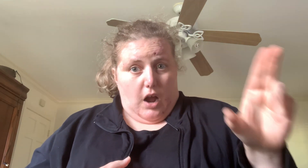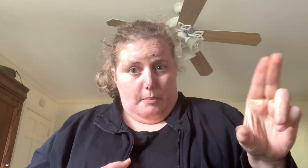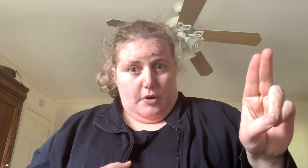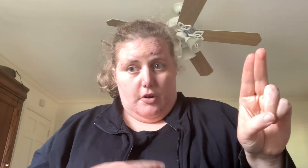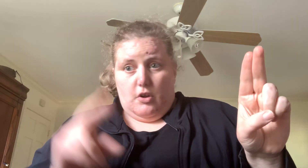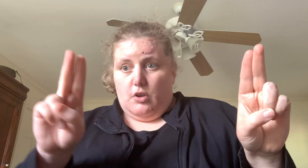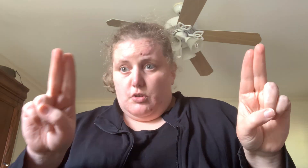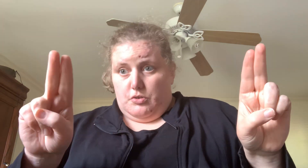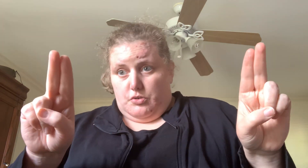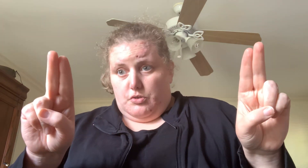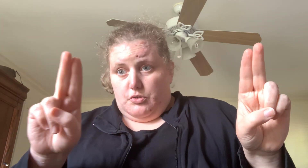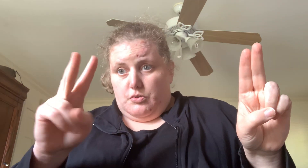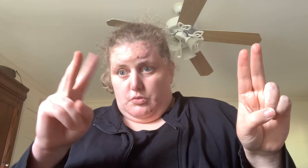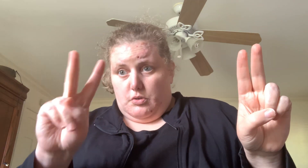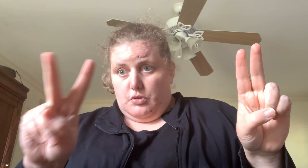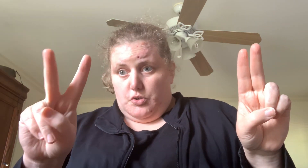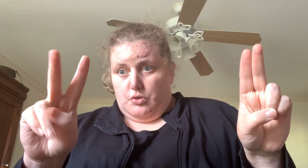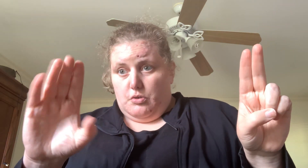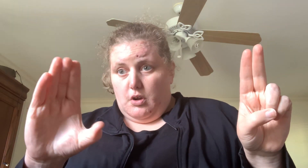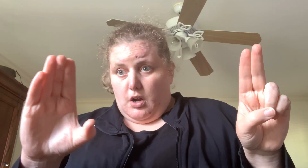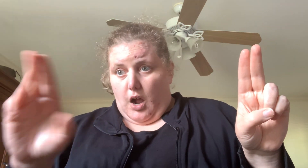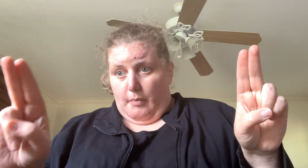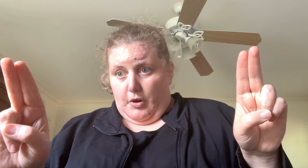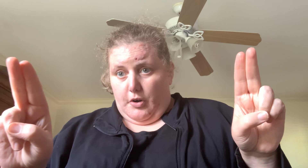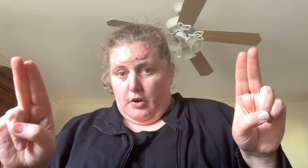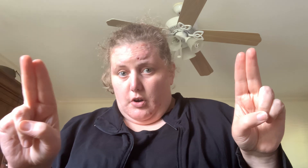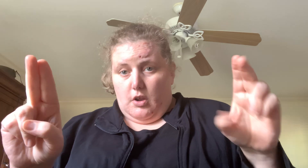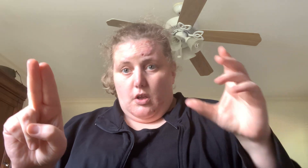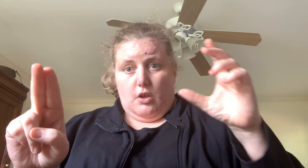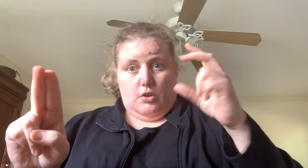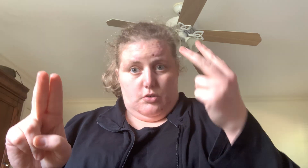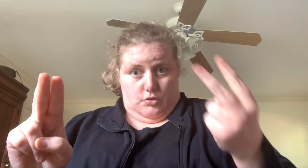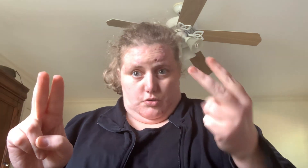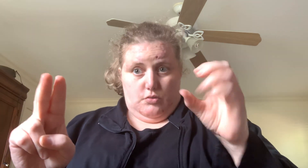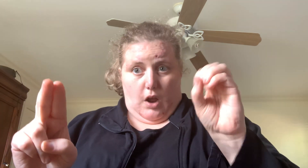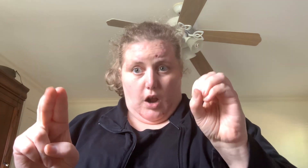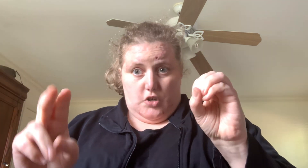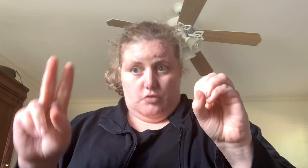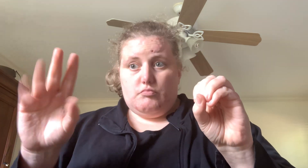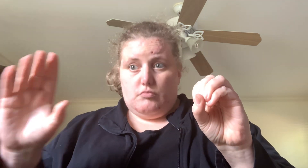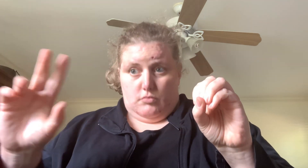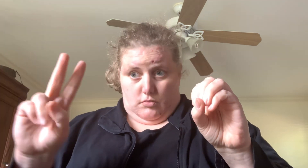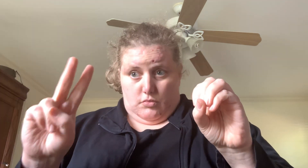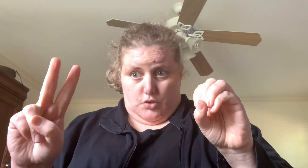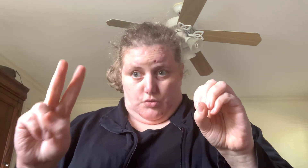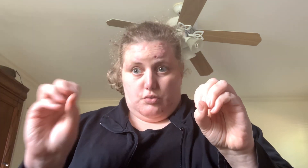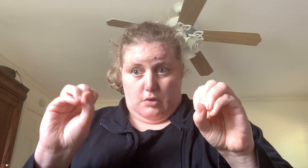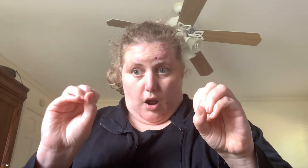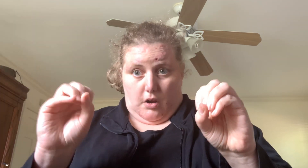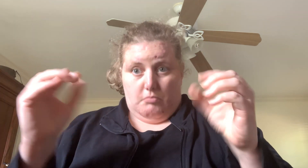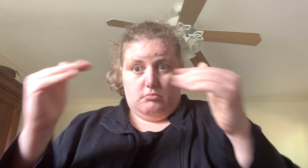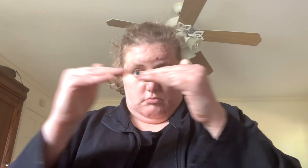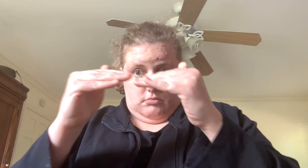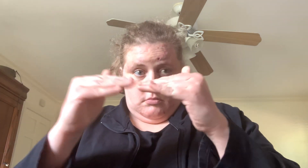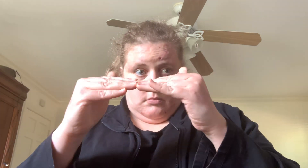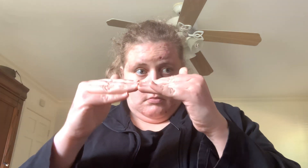write out all of your mole ratios when you're doing these problems, especially if you know